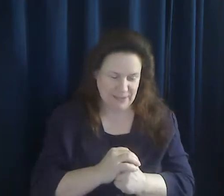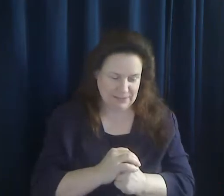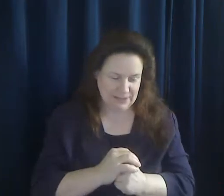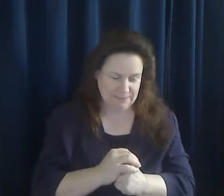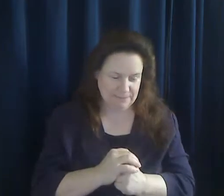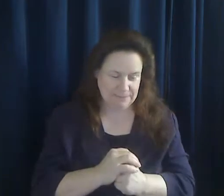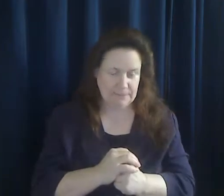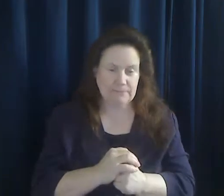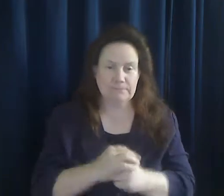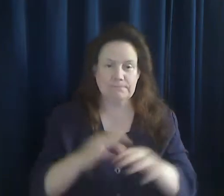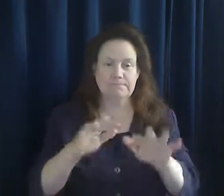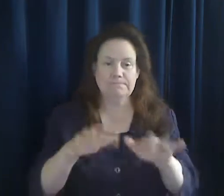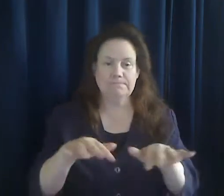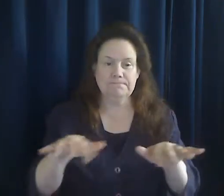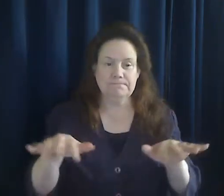Family.